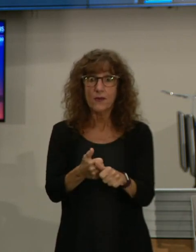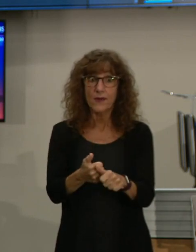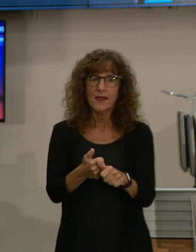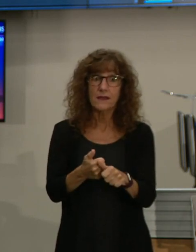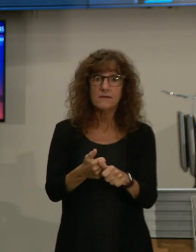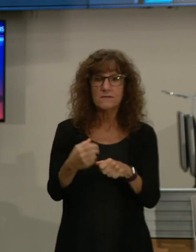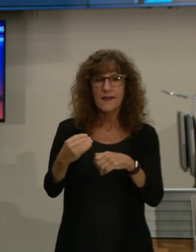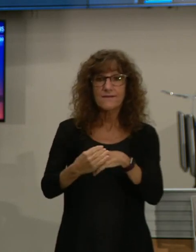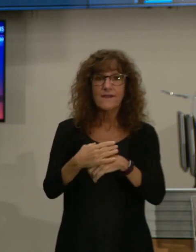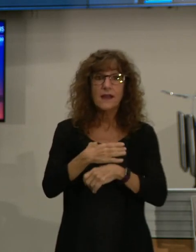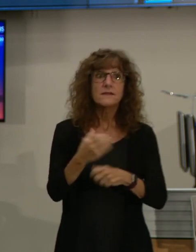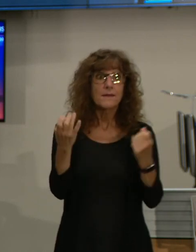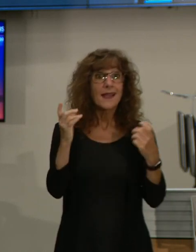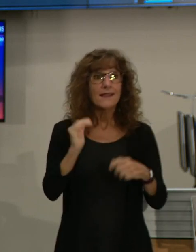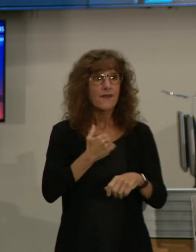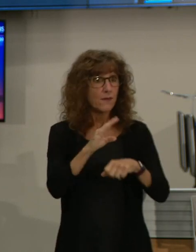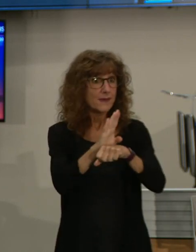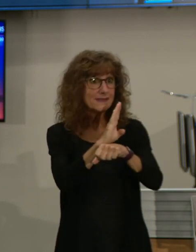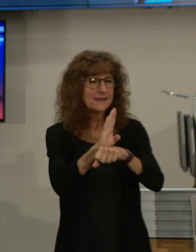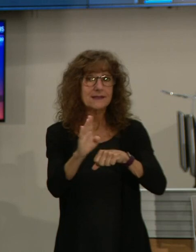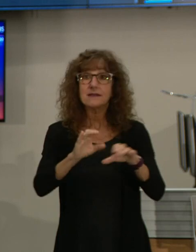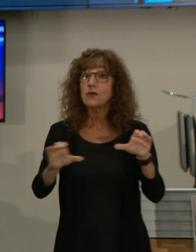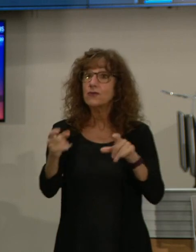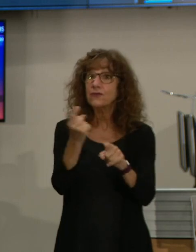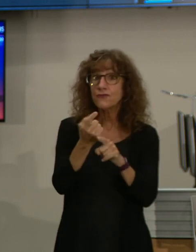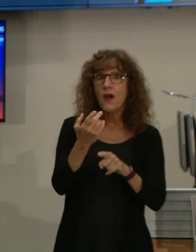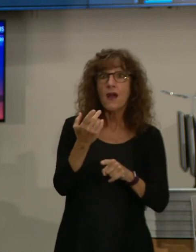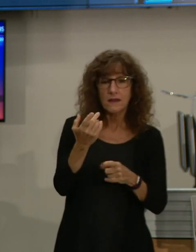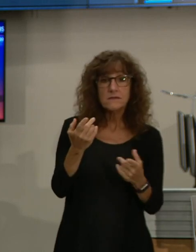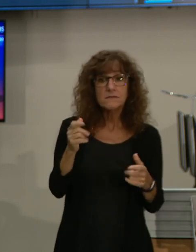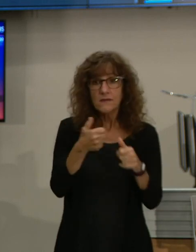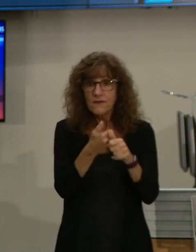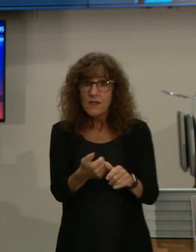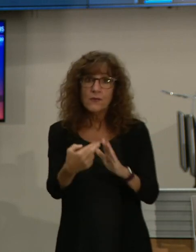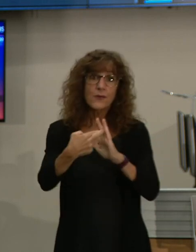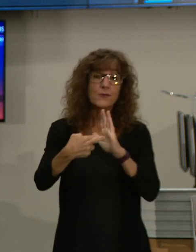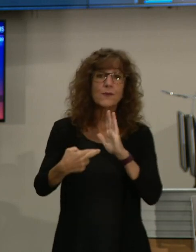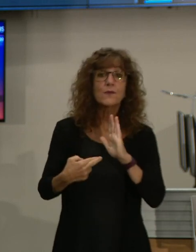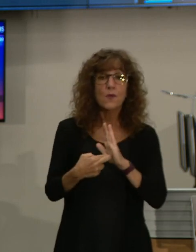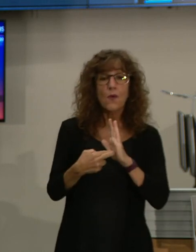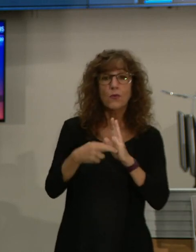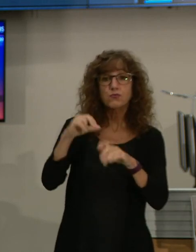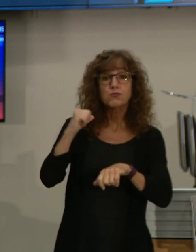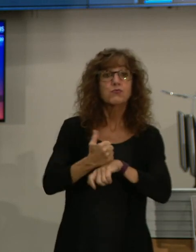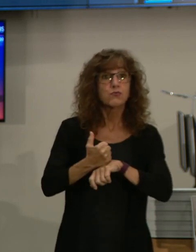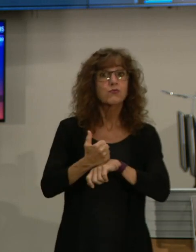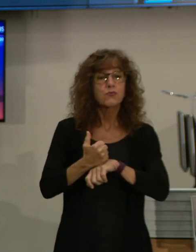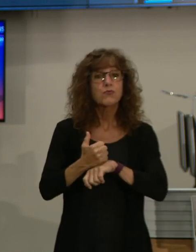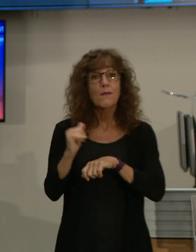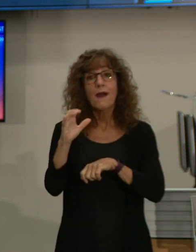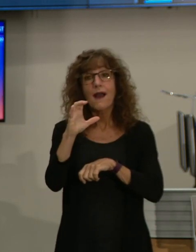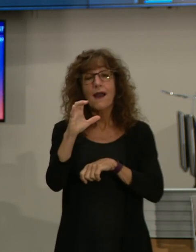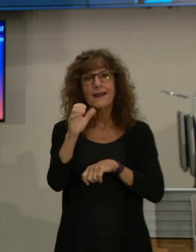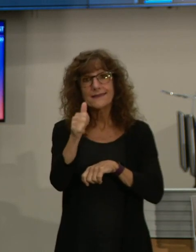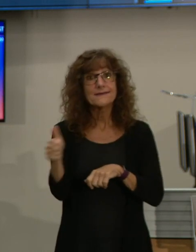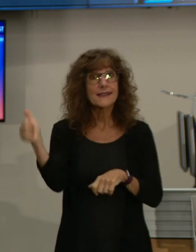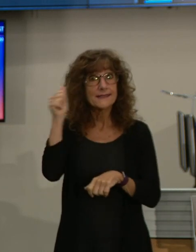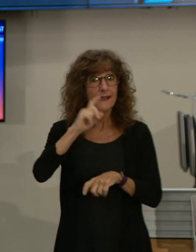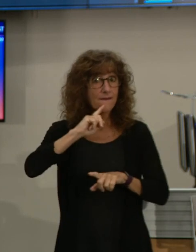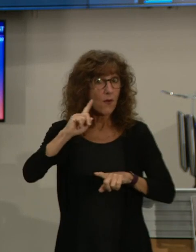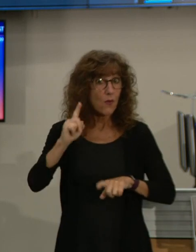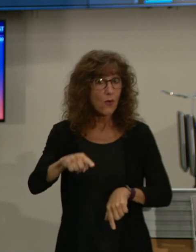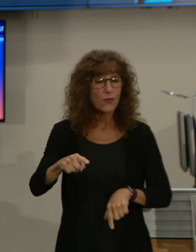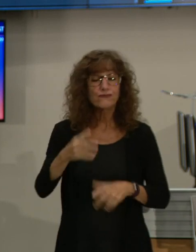given. Now, while many of our businesses are doing the right thing and abiding by the restrictions that have been put in place by our executive order, we